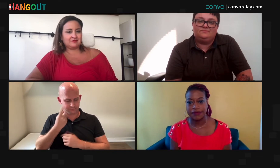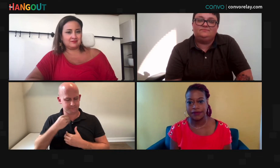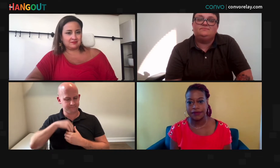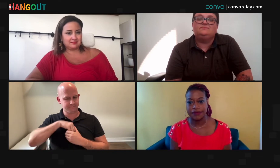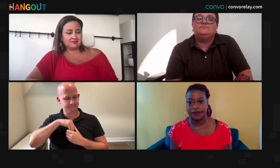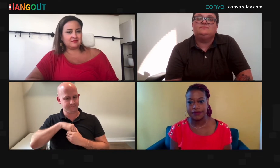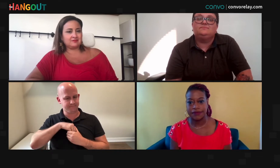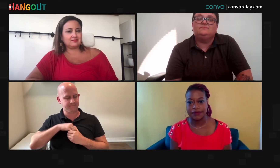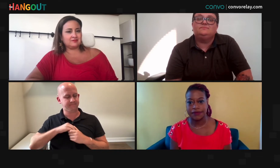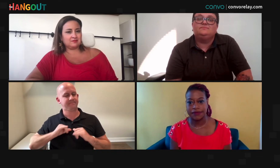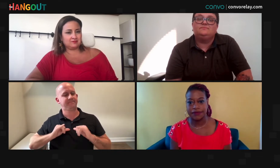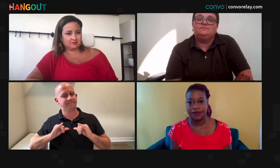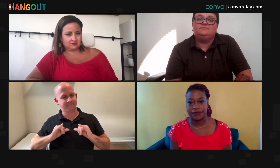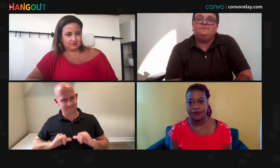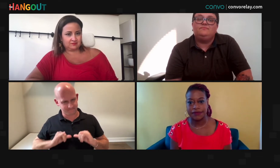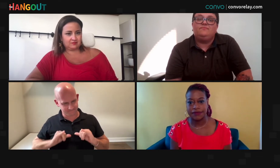trouble understanding